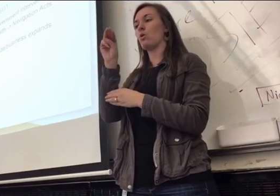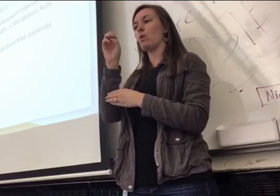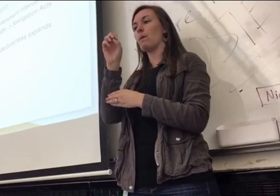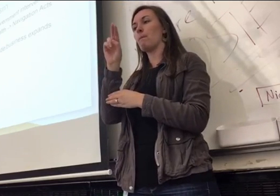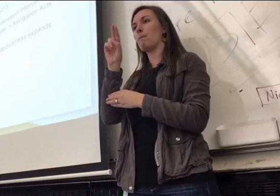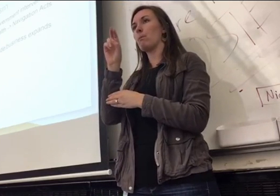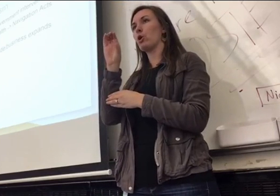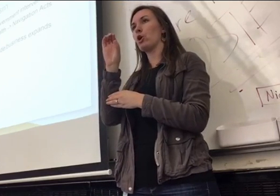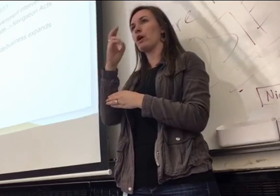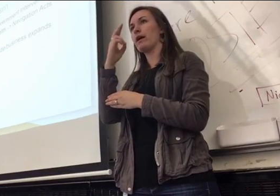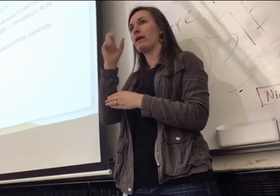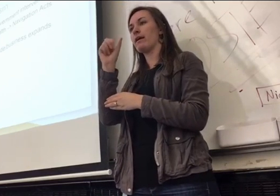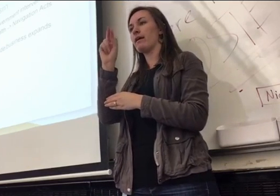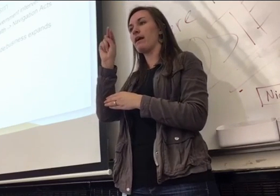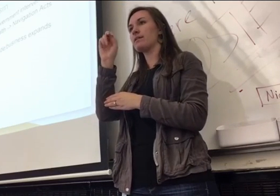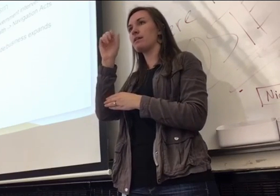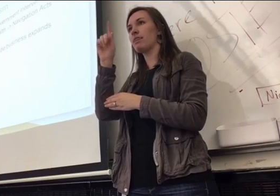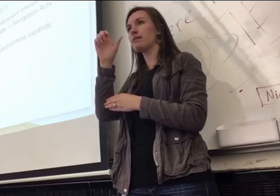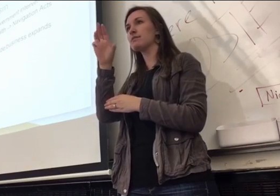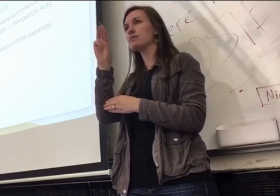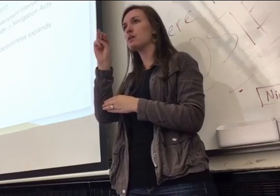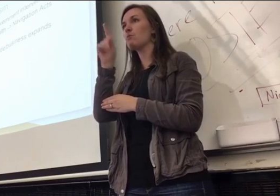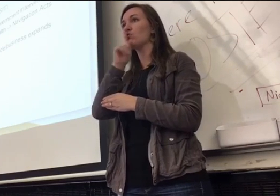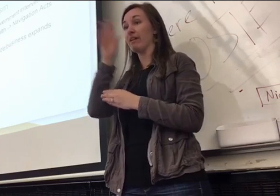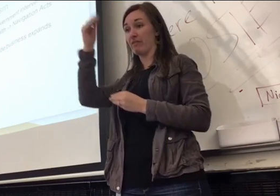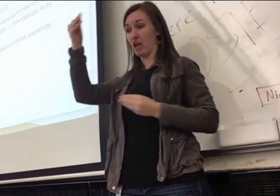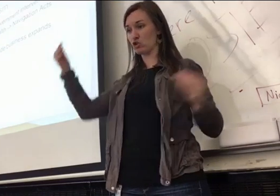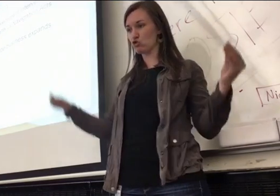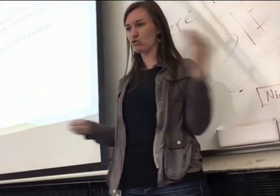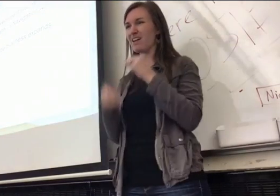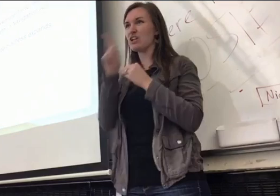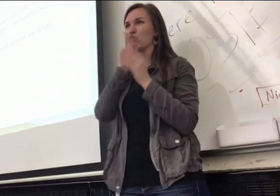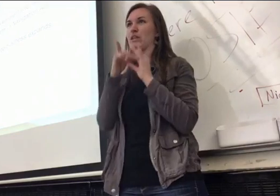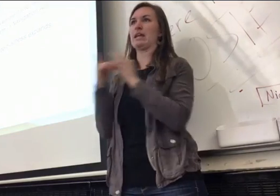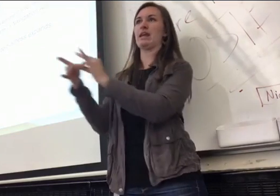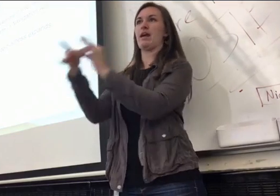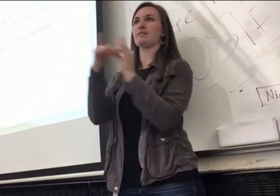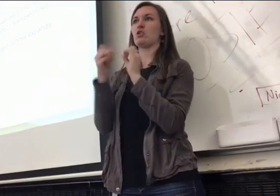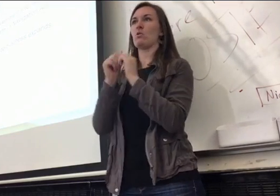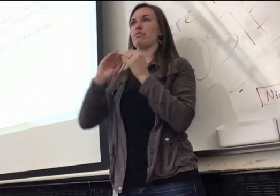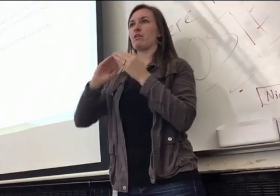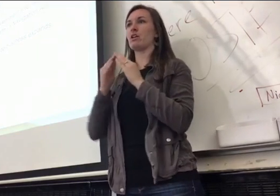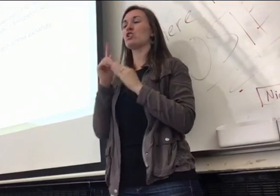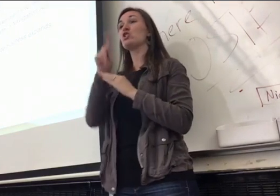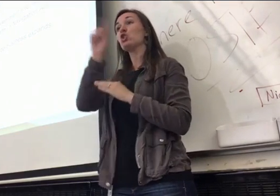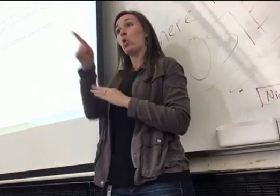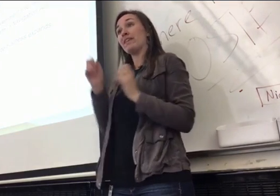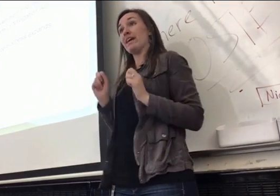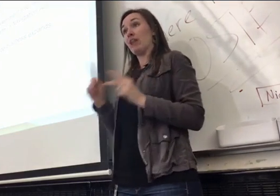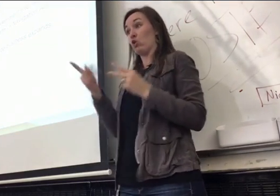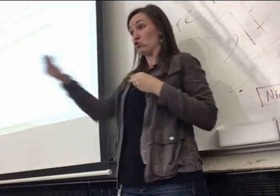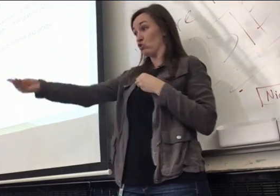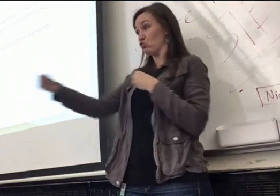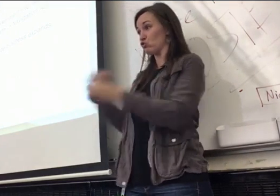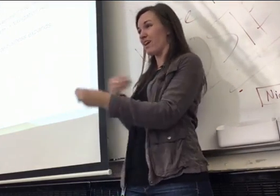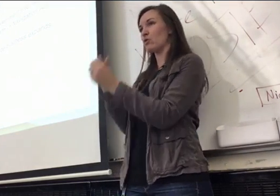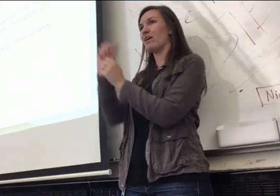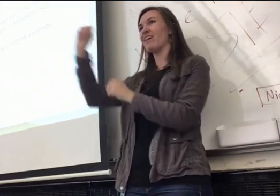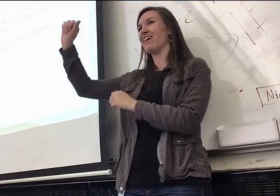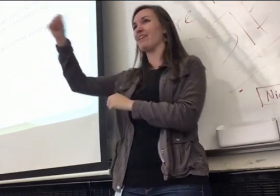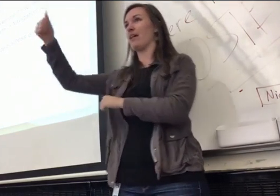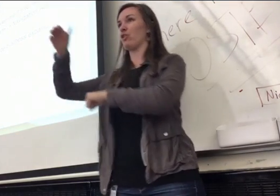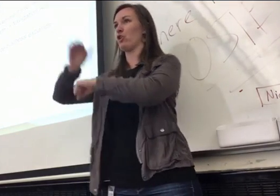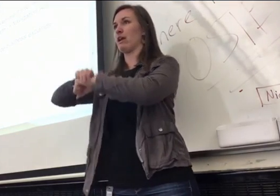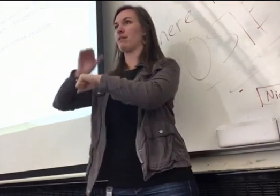all trade interconnected in the colonies. So you are only allowed to trade with English colonies if you're an English